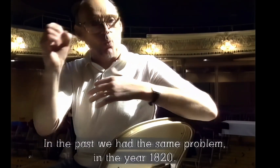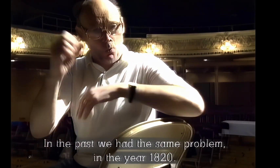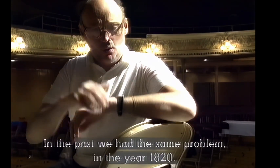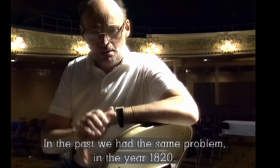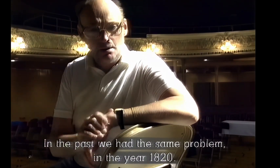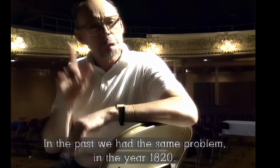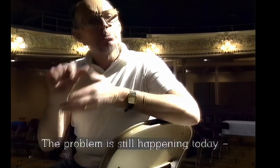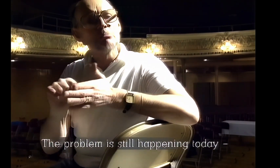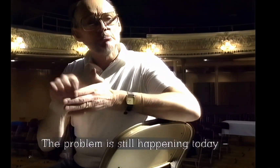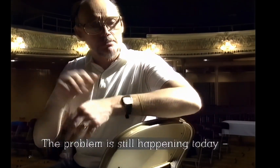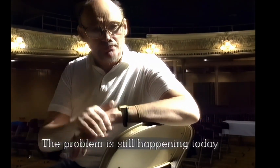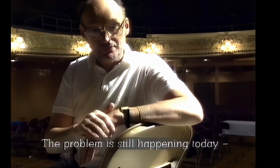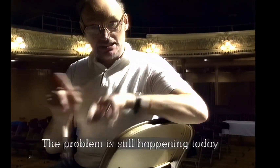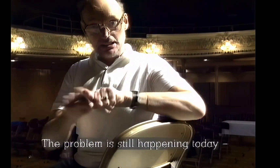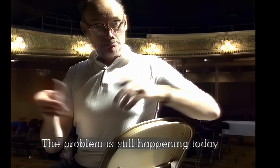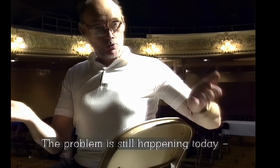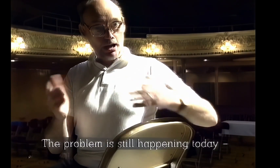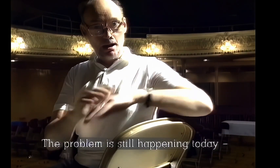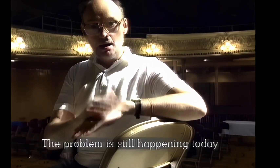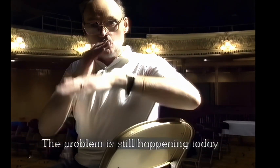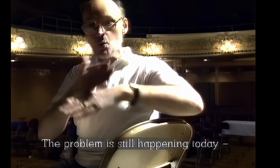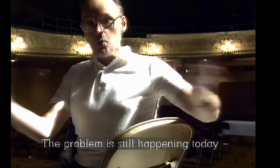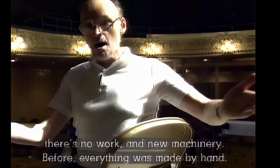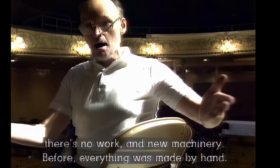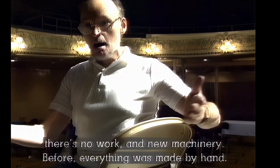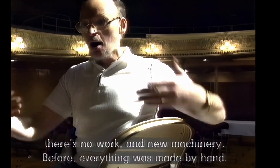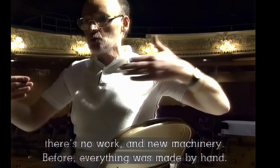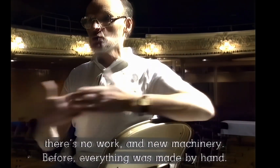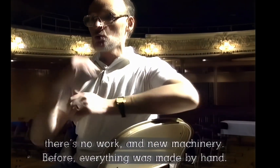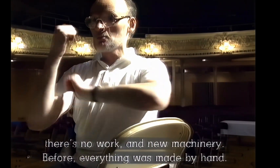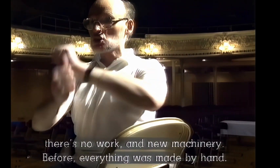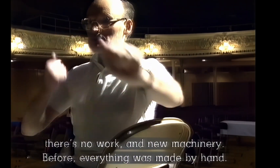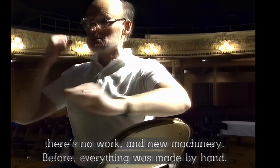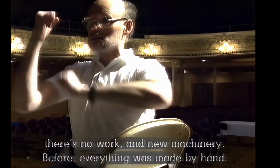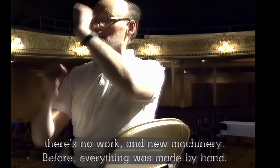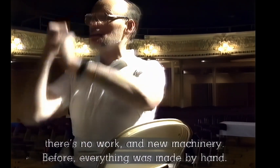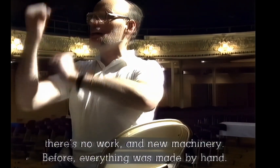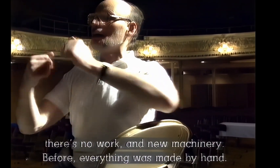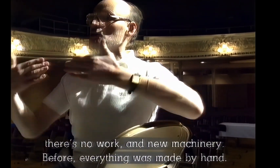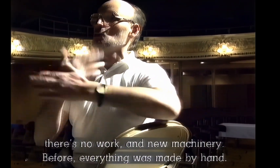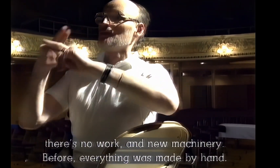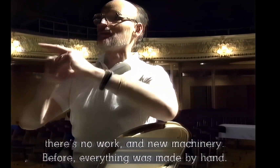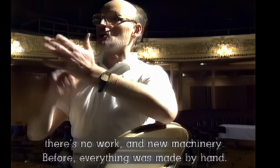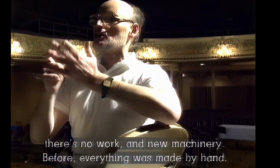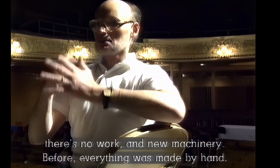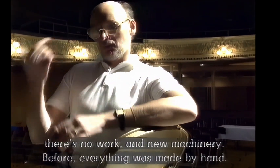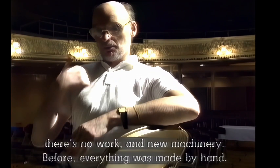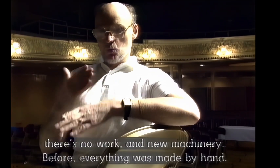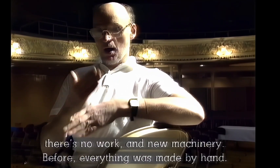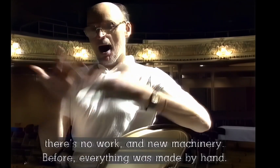problem is still happening today. There's no work, there's new machinery and new factories opening up. Before, everything was made